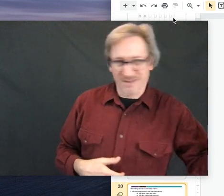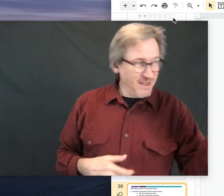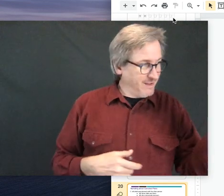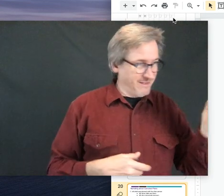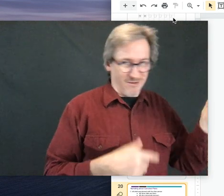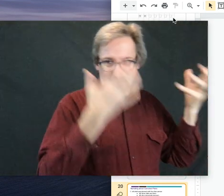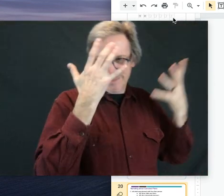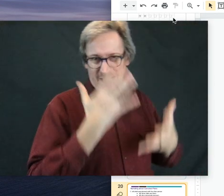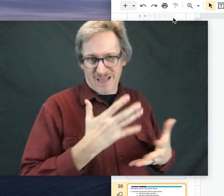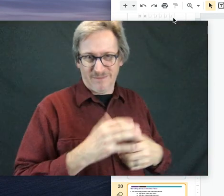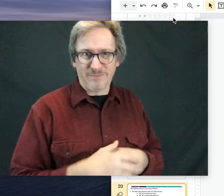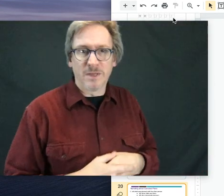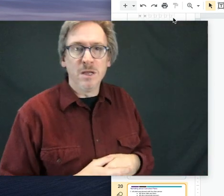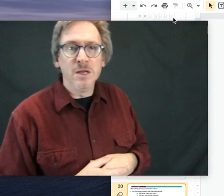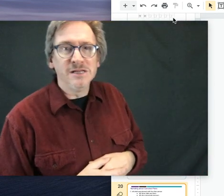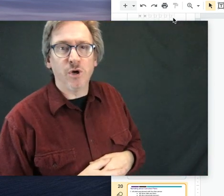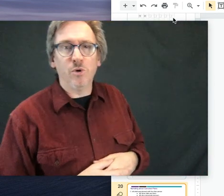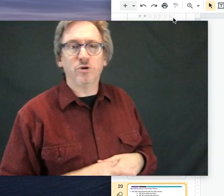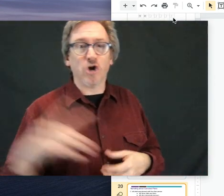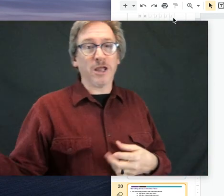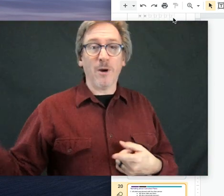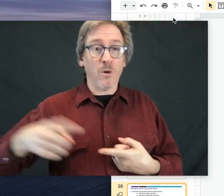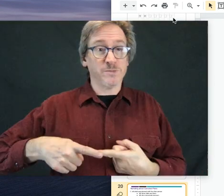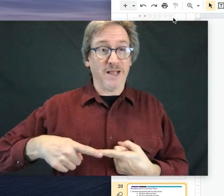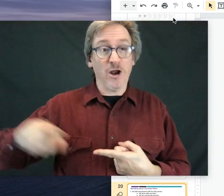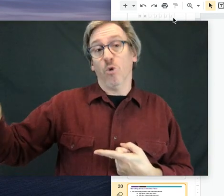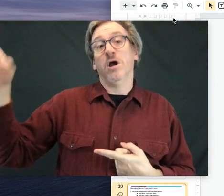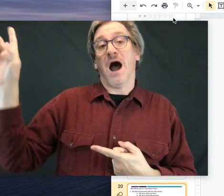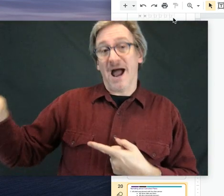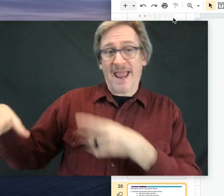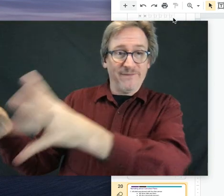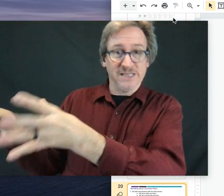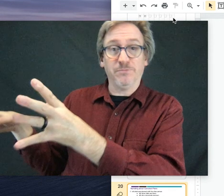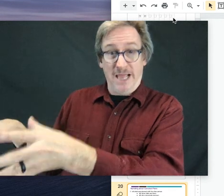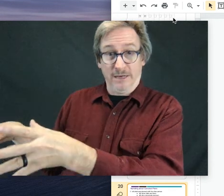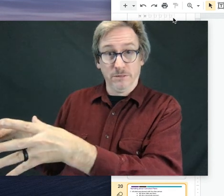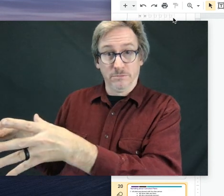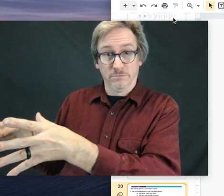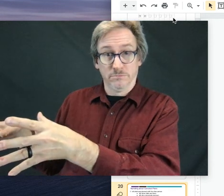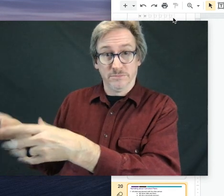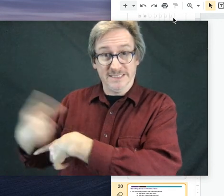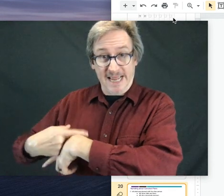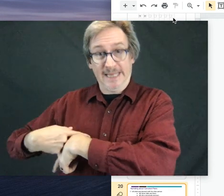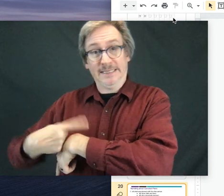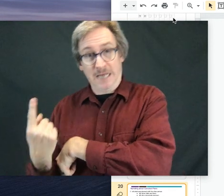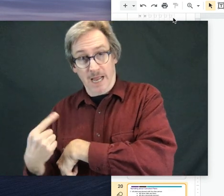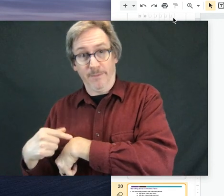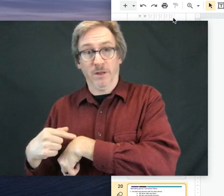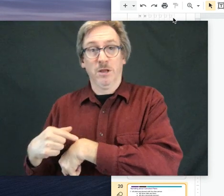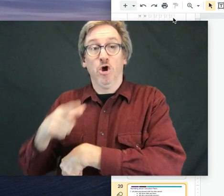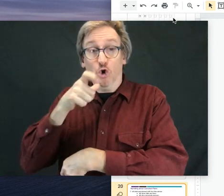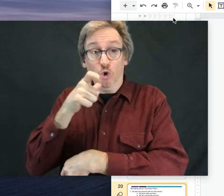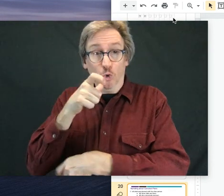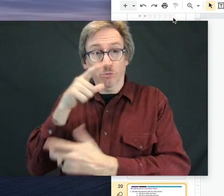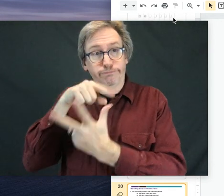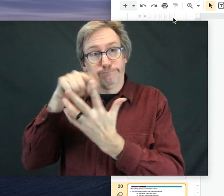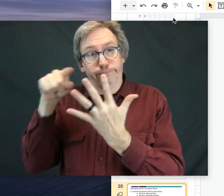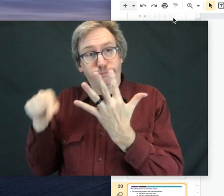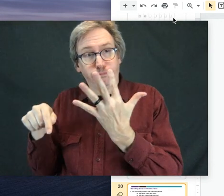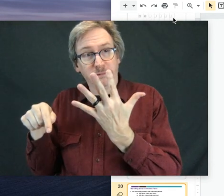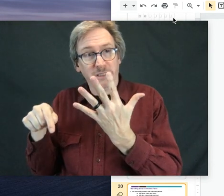why they're sad. So talking about what was planned. Oh, I had this planned. Day, time,